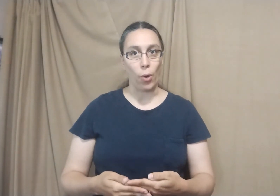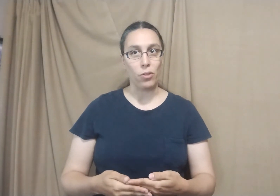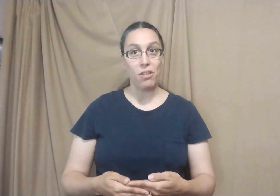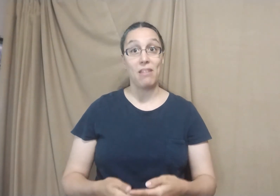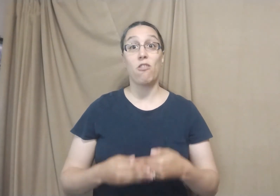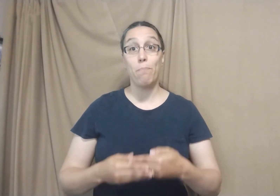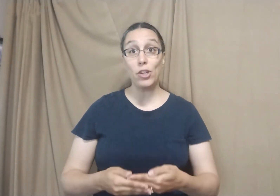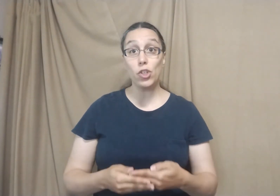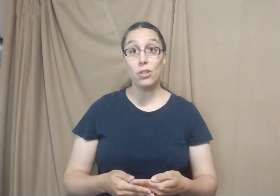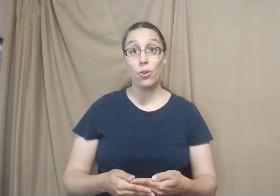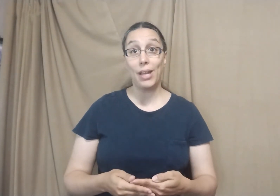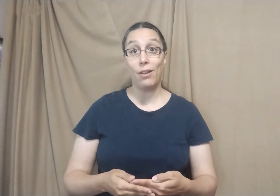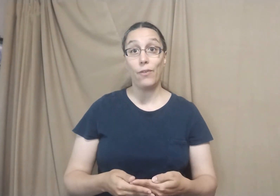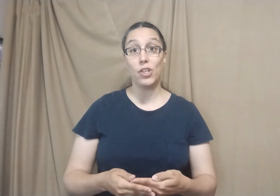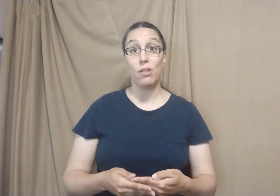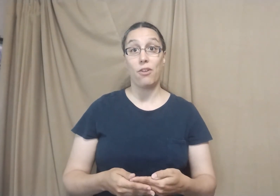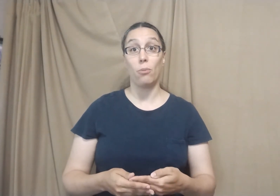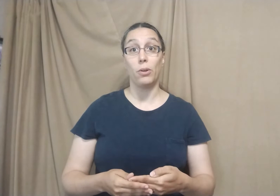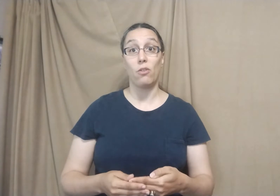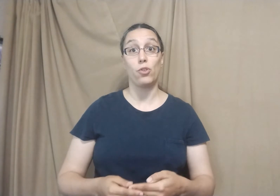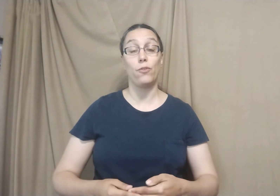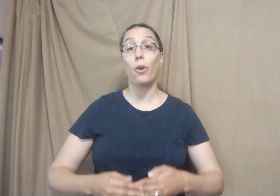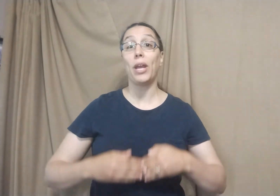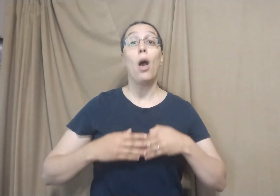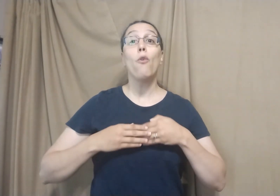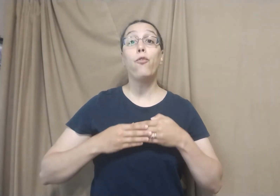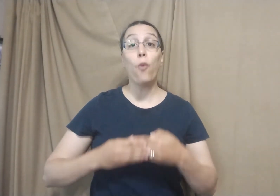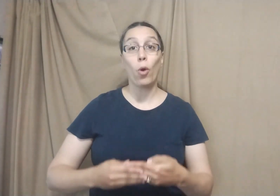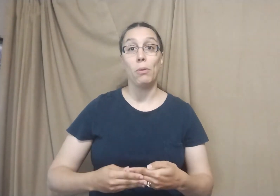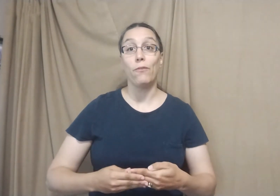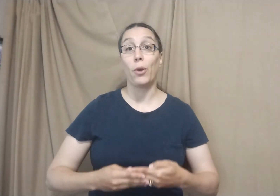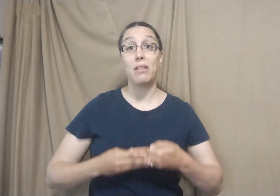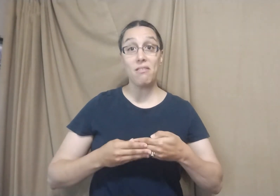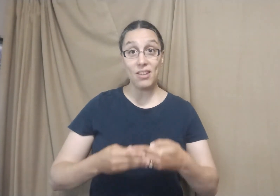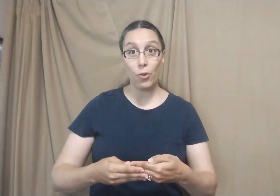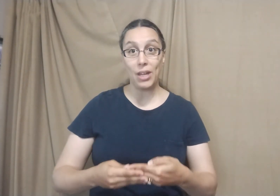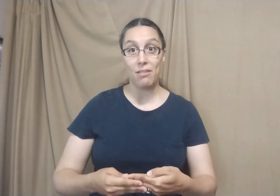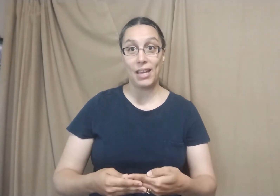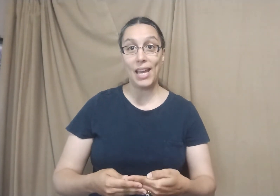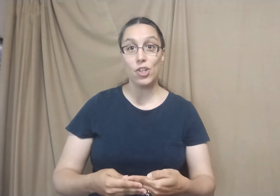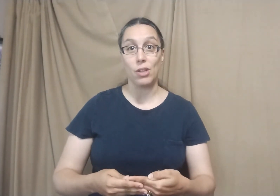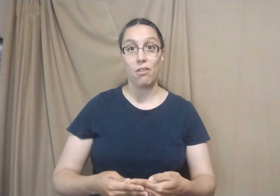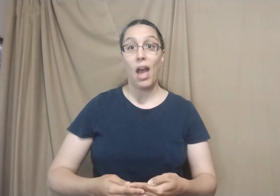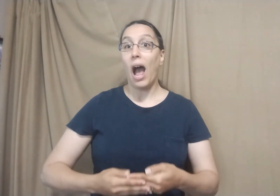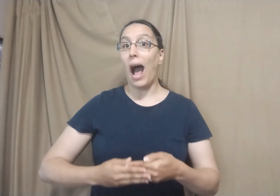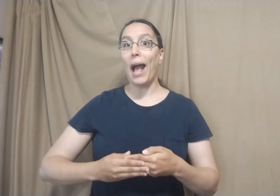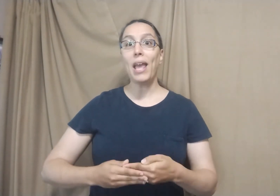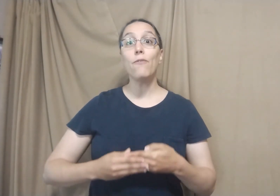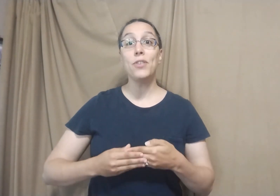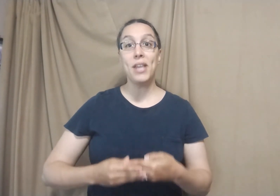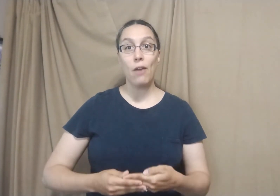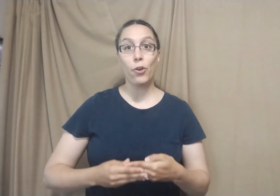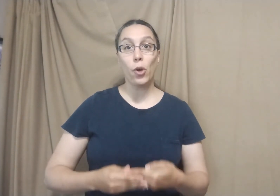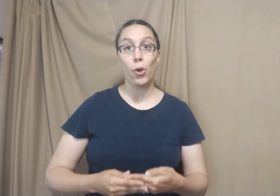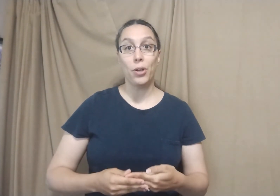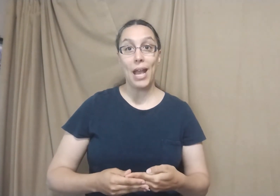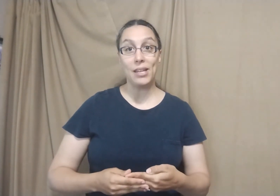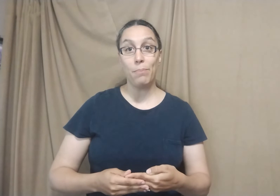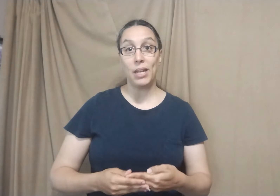courts, especially during elevation ceremonies, which are very formal, very serious occasions, I have never heard anybody